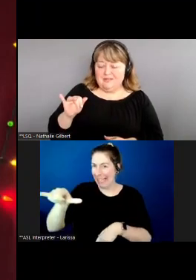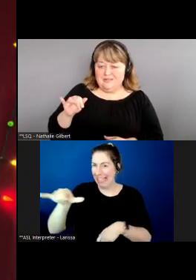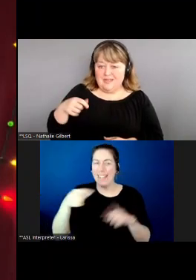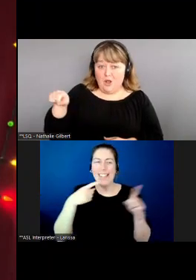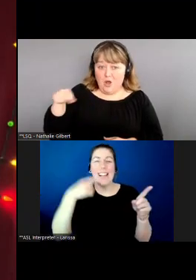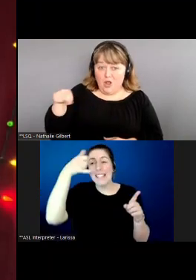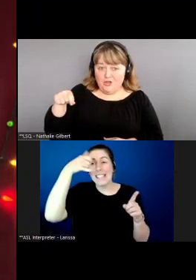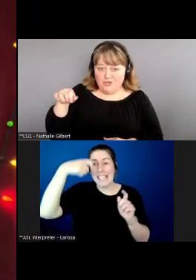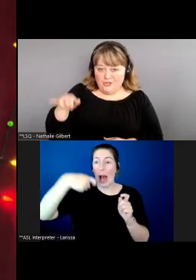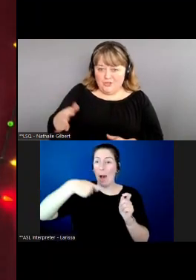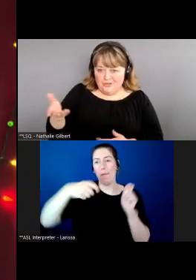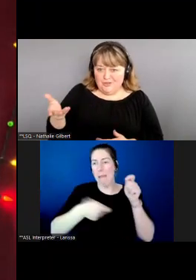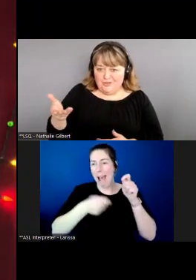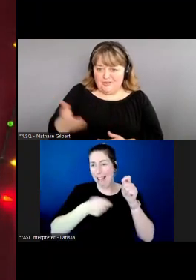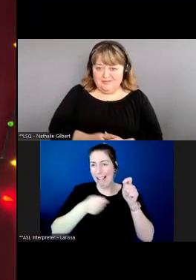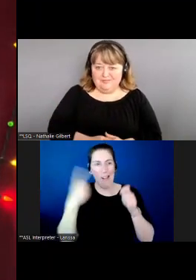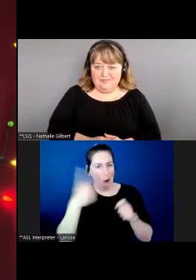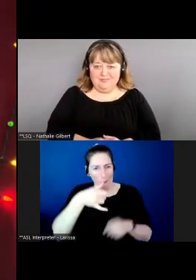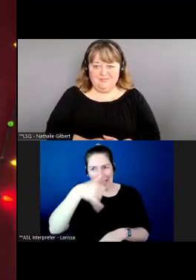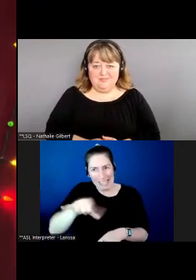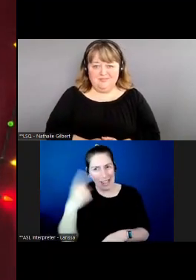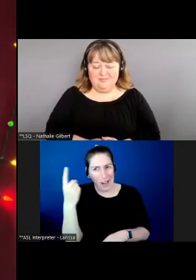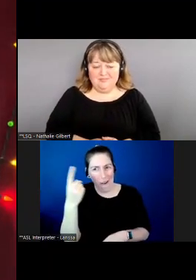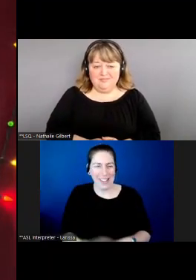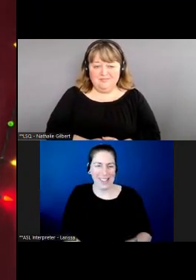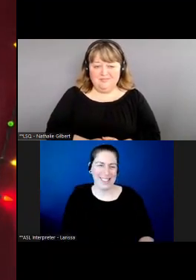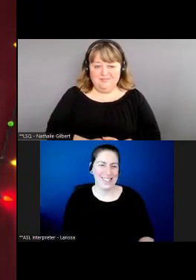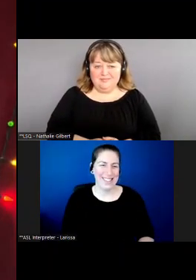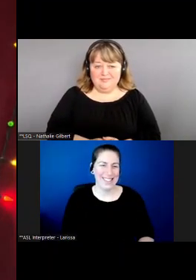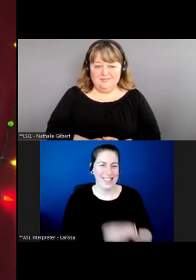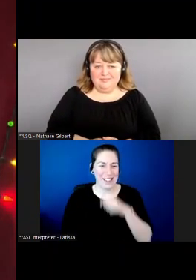sillier. yeah. Let's see if I can hook her up here.